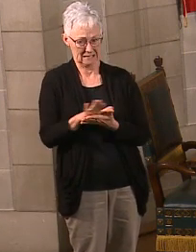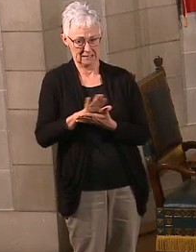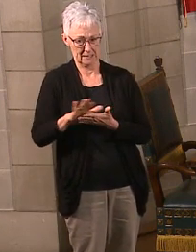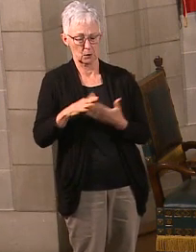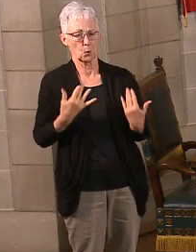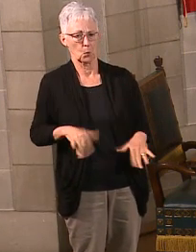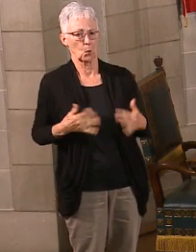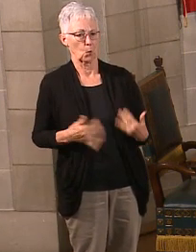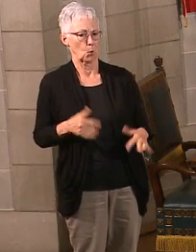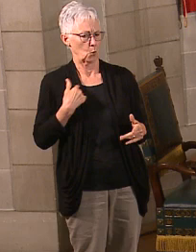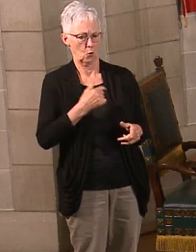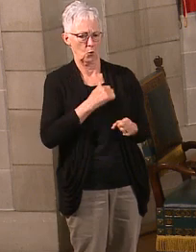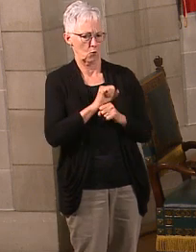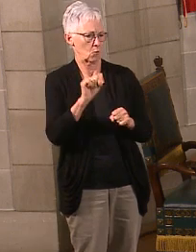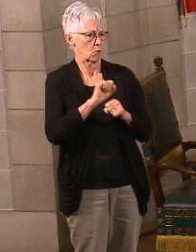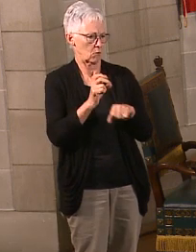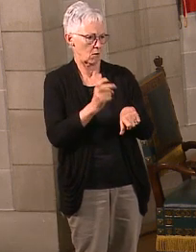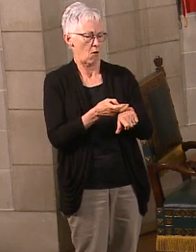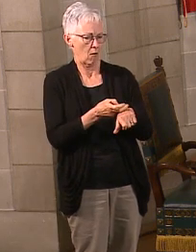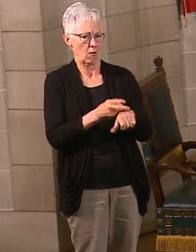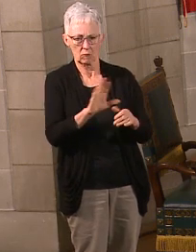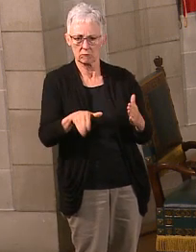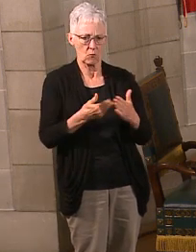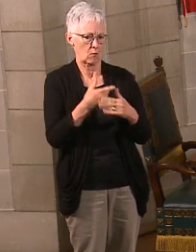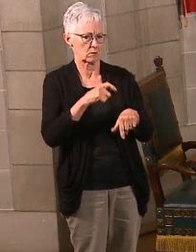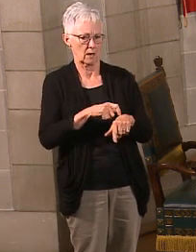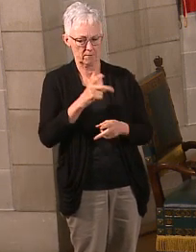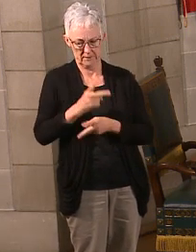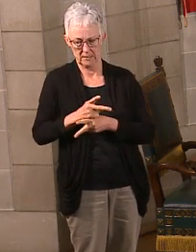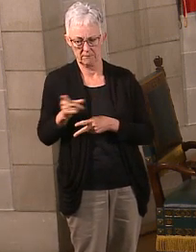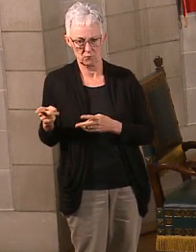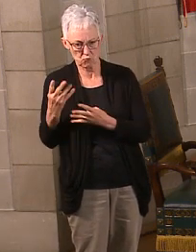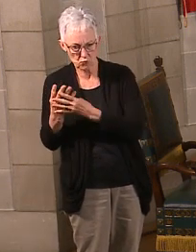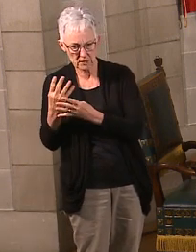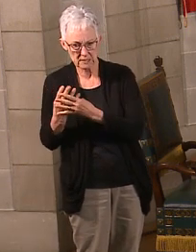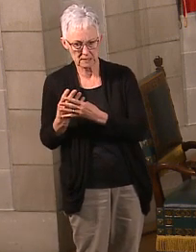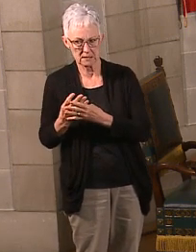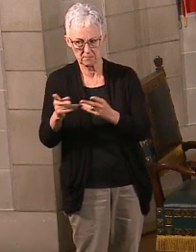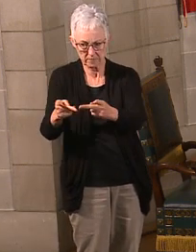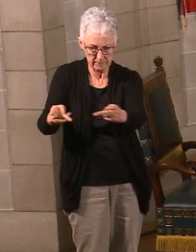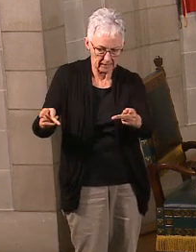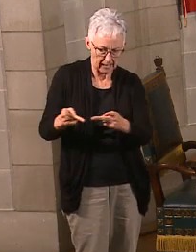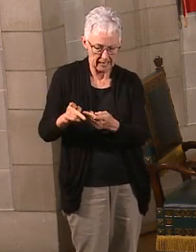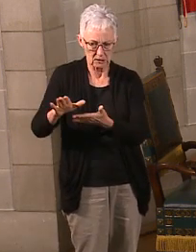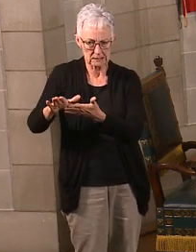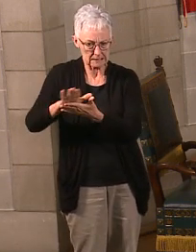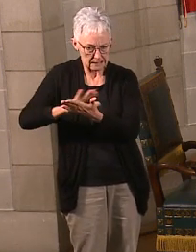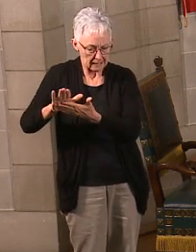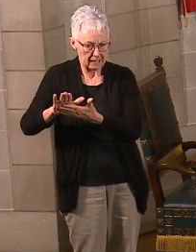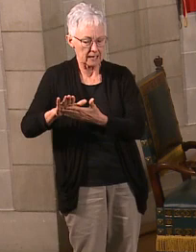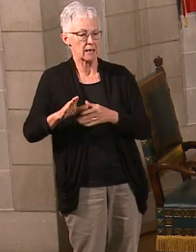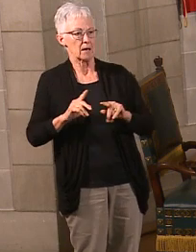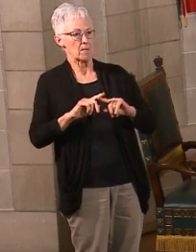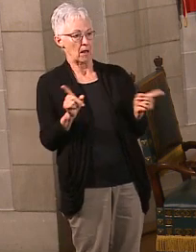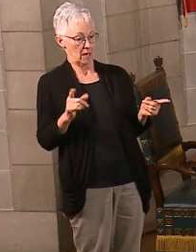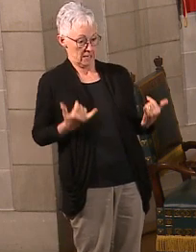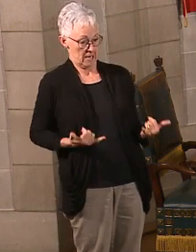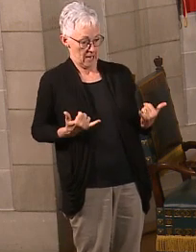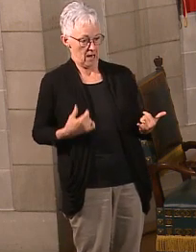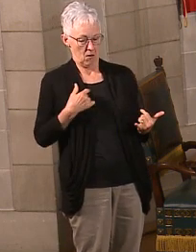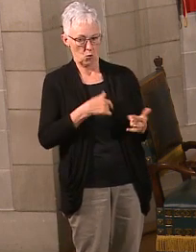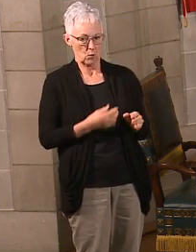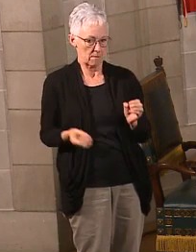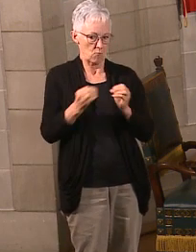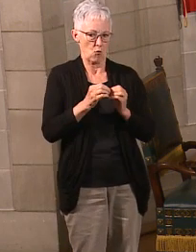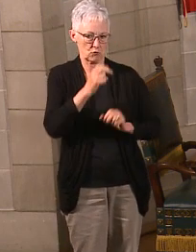flu epidemic, we wanted to make sure that we were kicking it up a notch, and we took it even farther. We expanded the use of